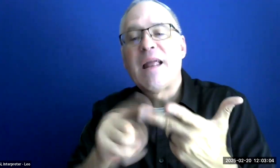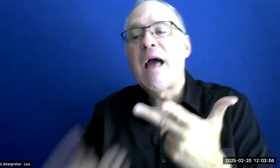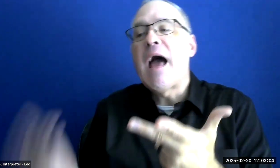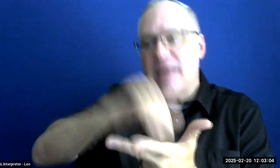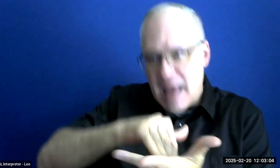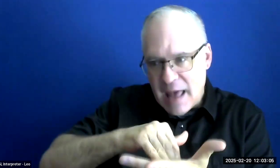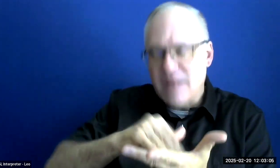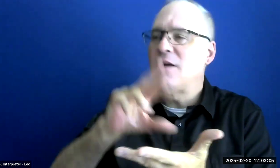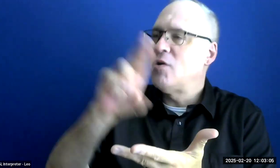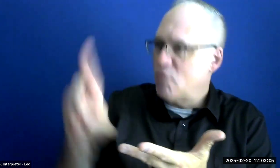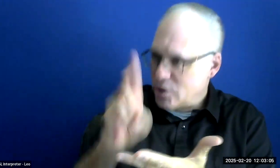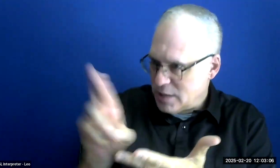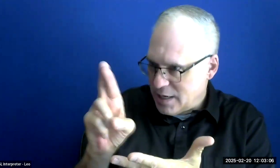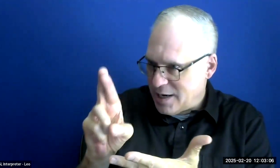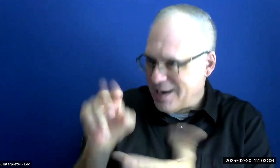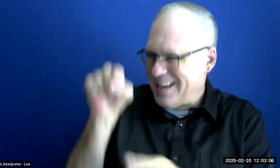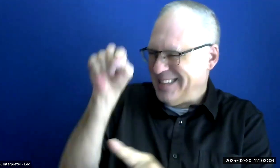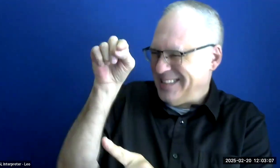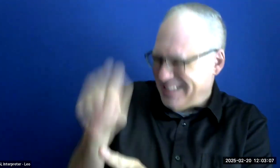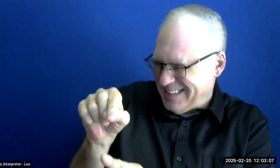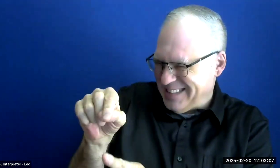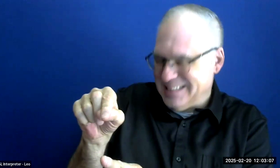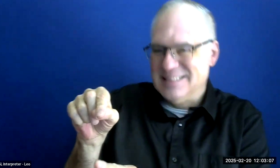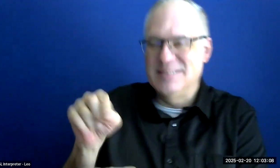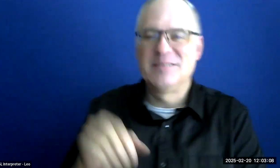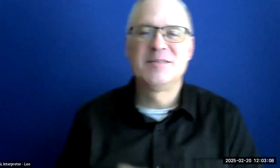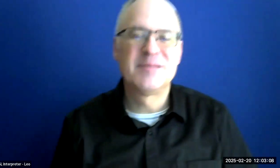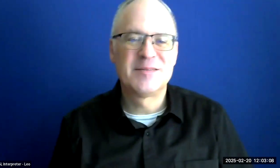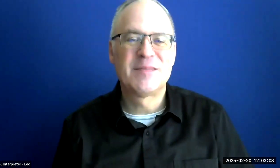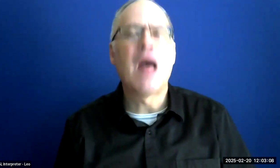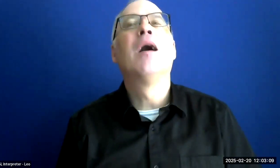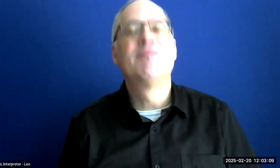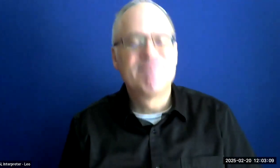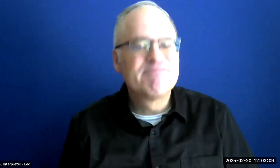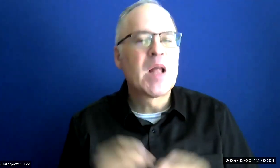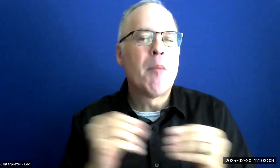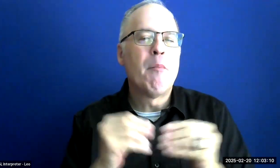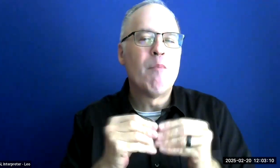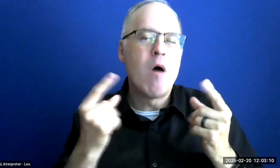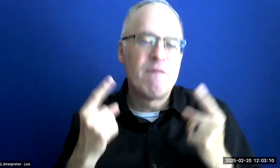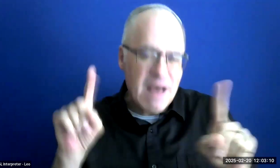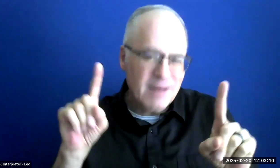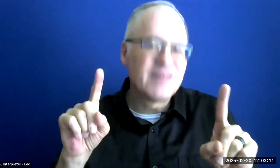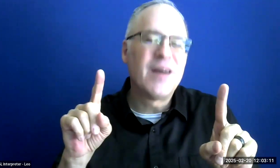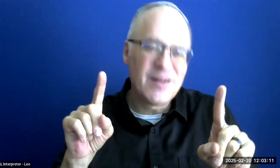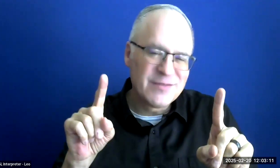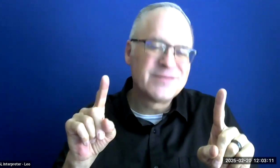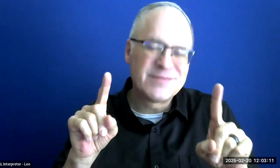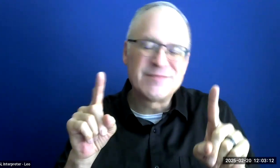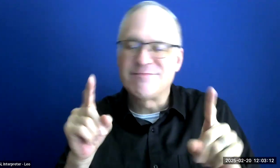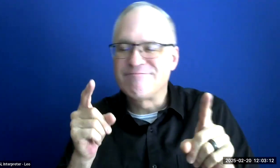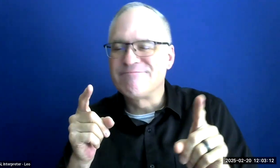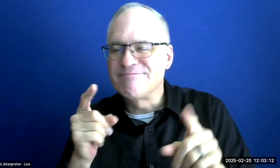but regionalization actually is this. That's a much more effective way of